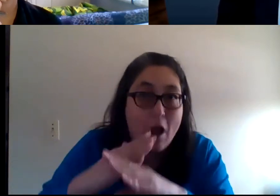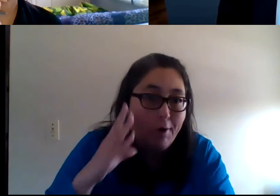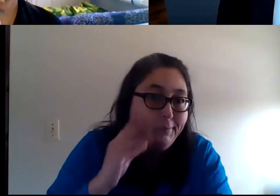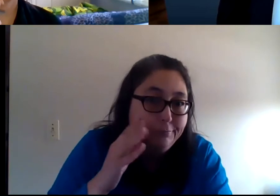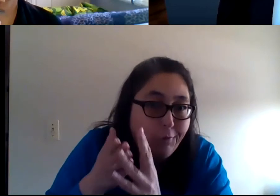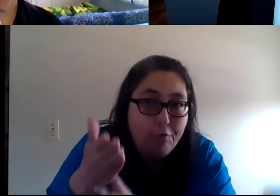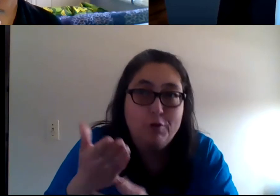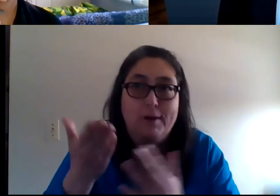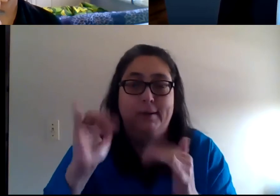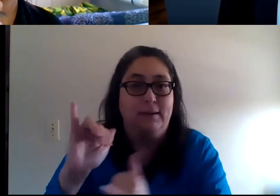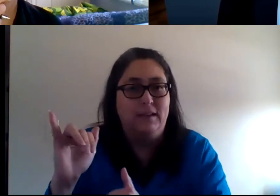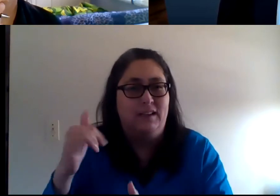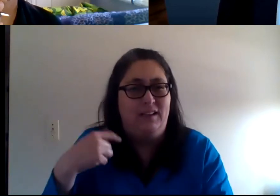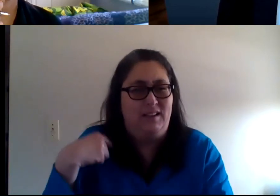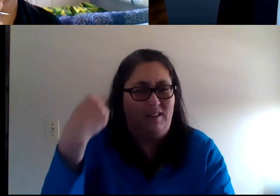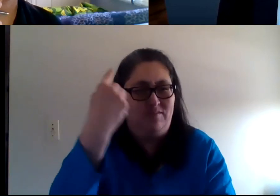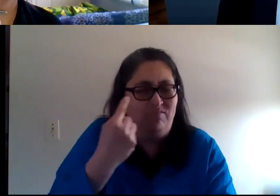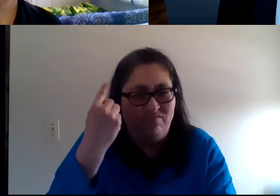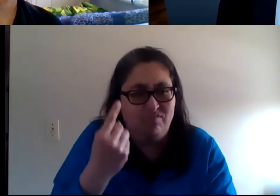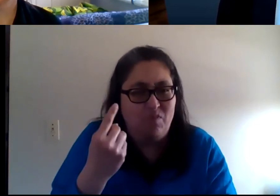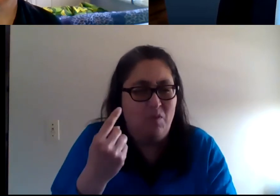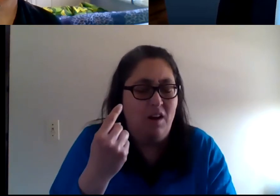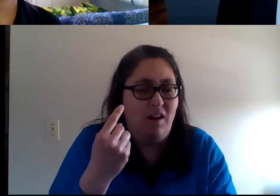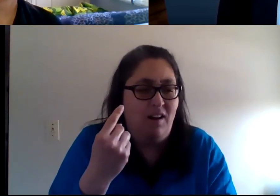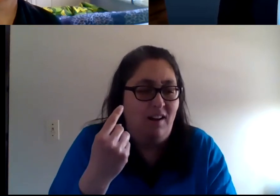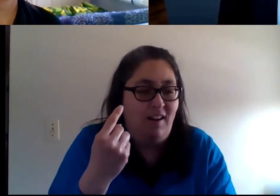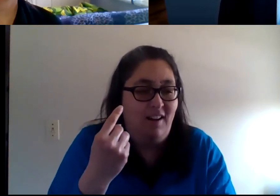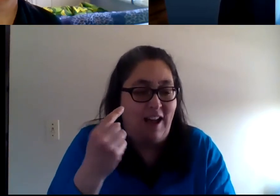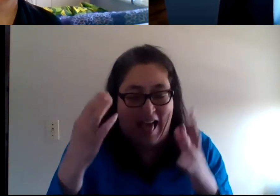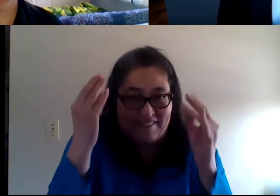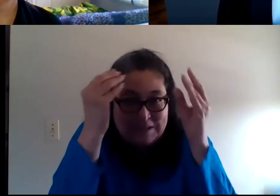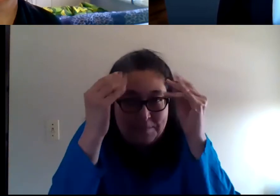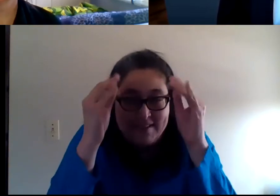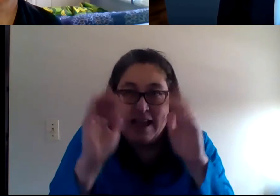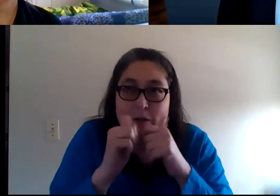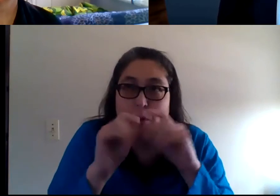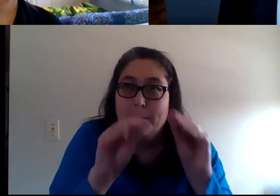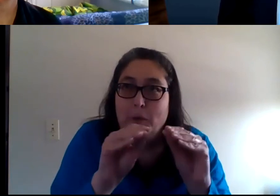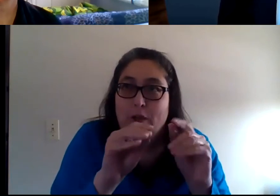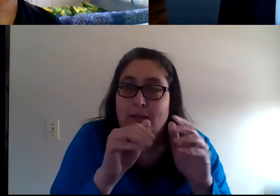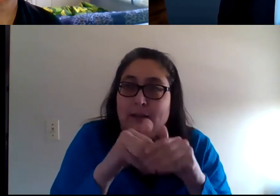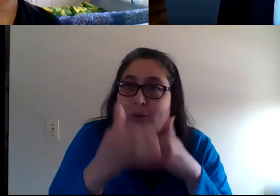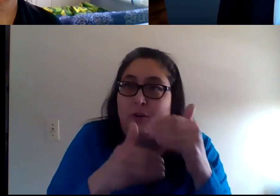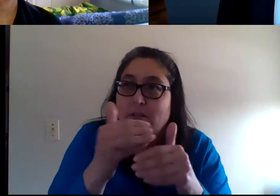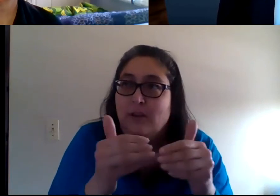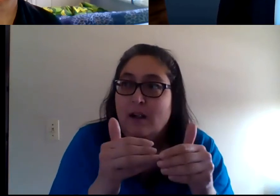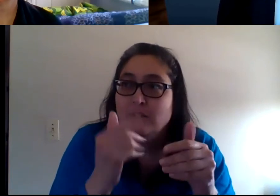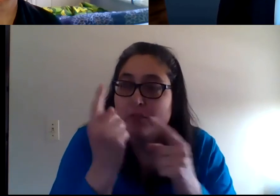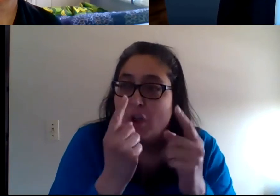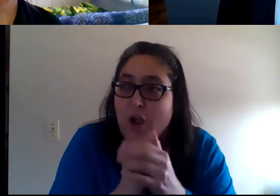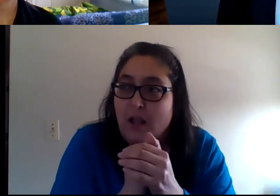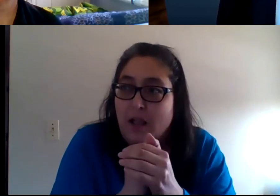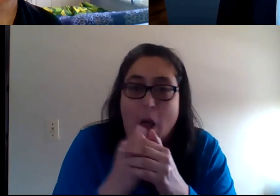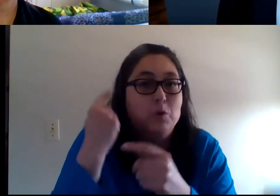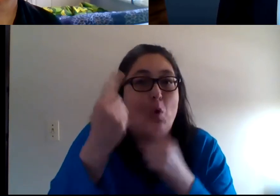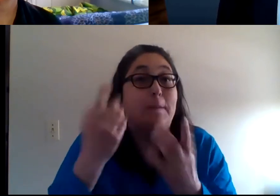have been struggling about, with the barriers they're facing. So I'm wondering, as I said, thinking out of the box